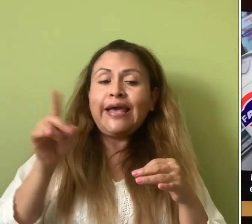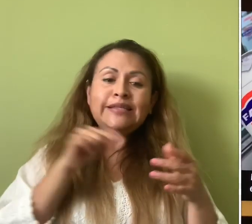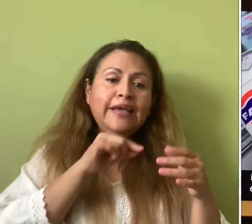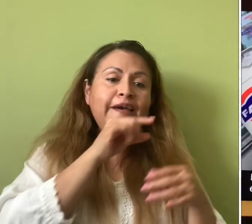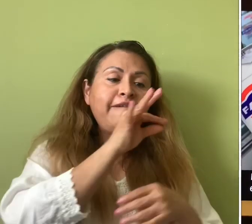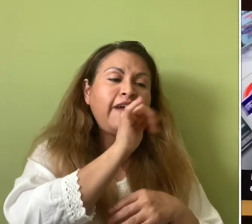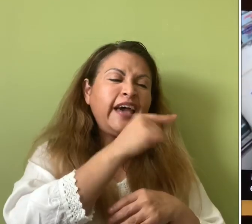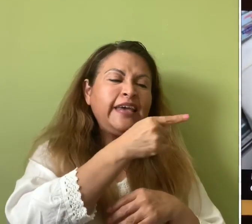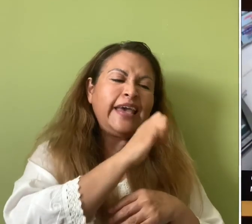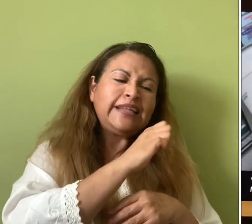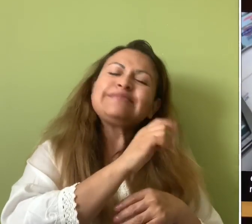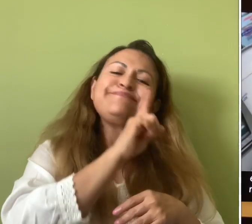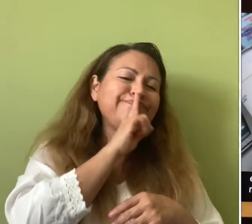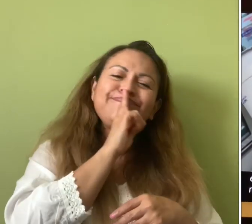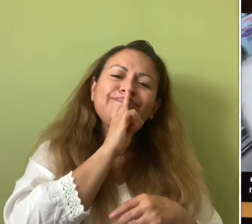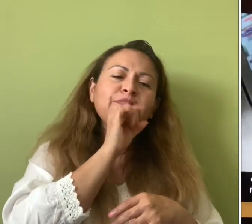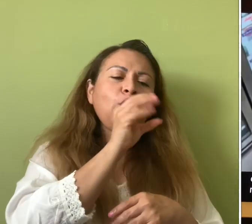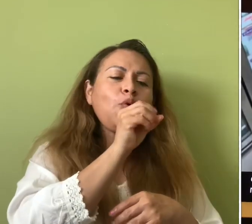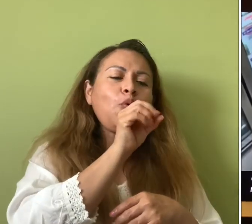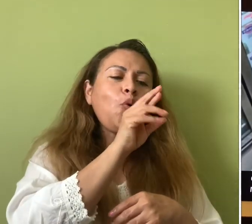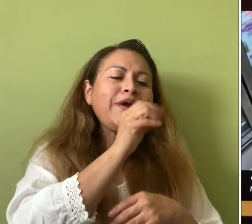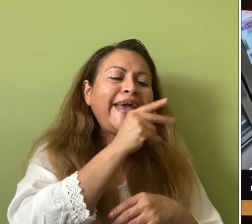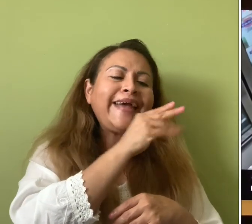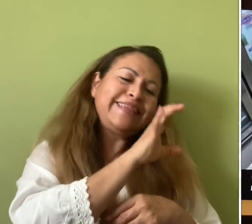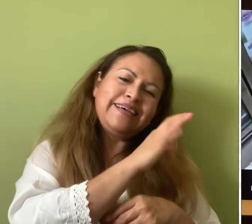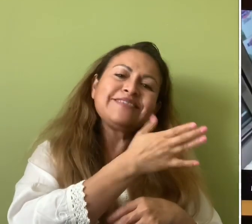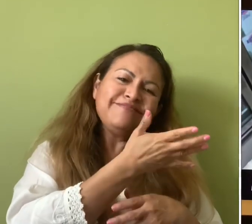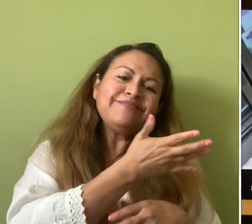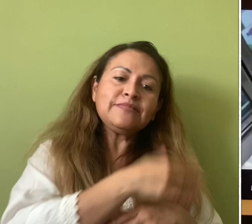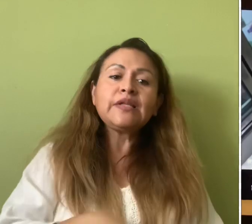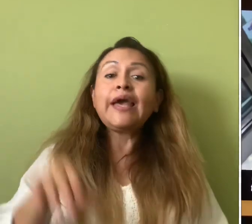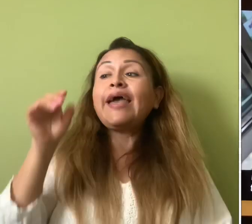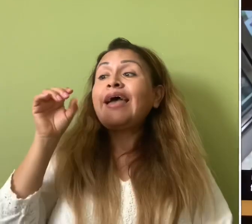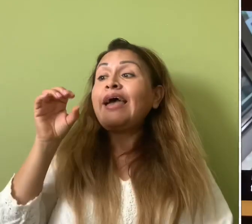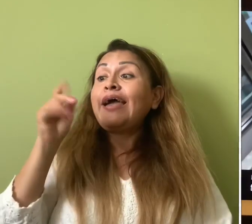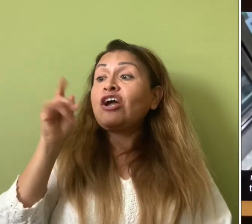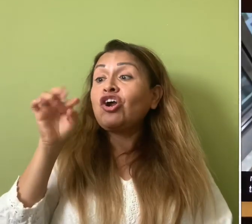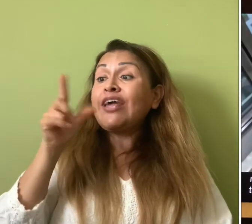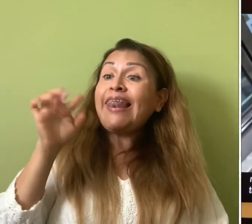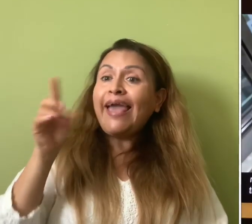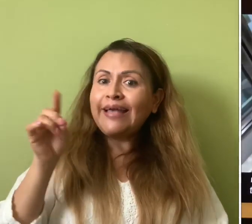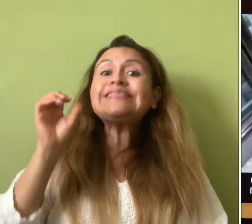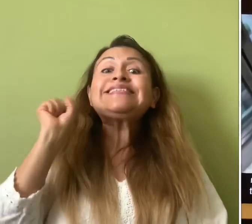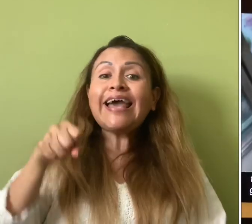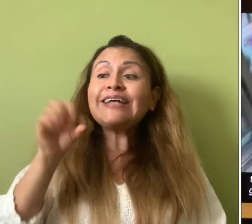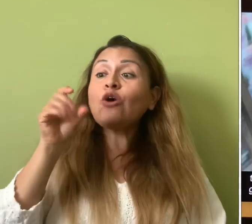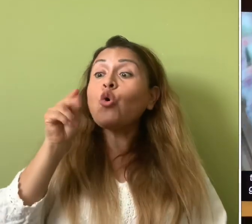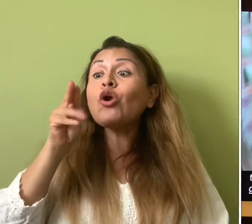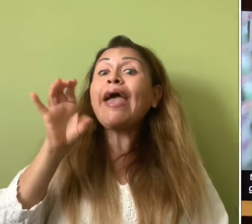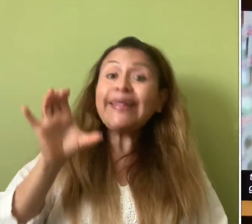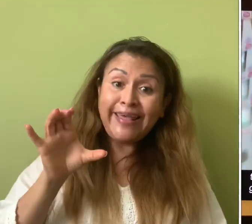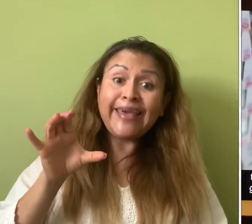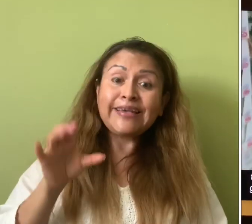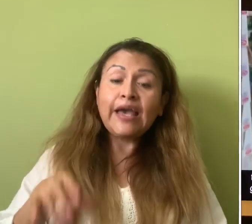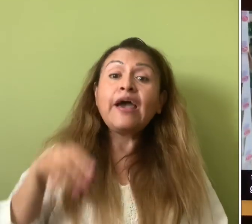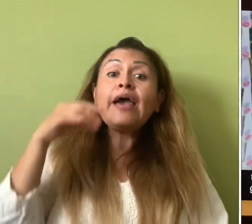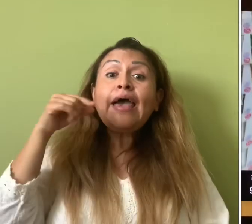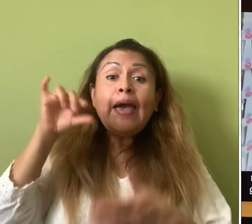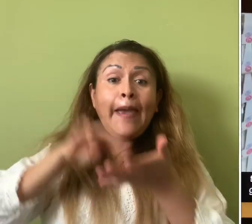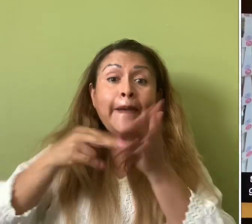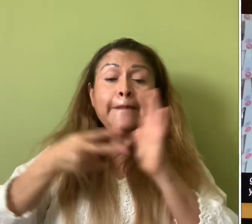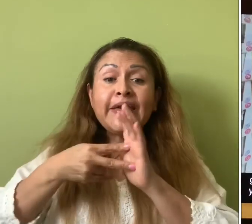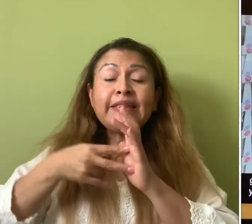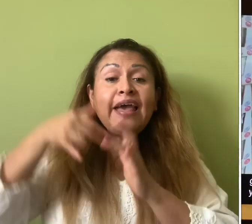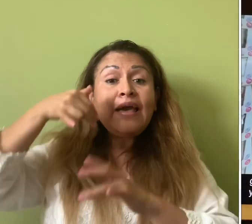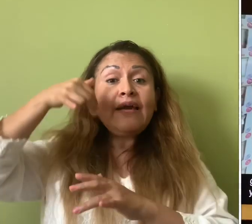it's not organic, right? This is organic, and that means it's pasture-raised, grass-fed at least 4 months of the year. Organic